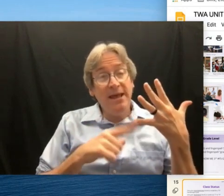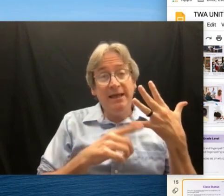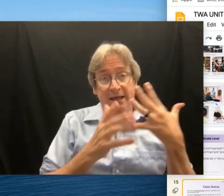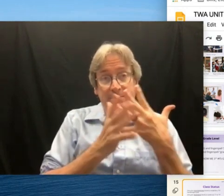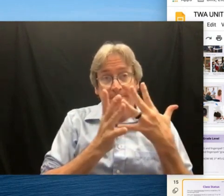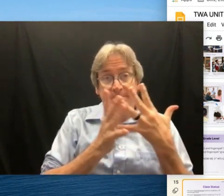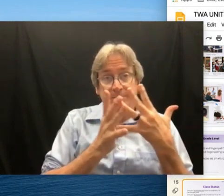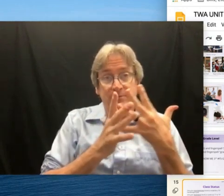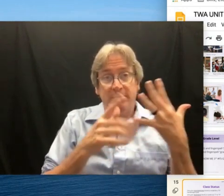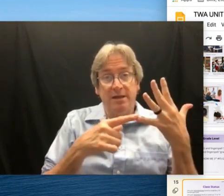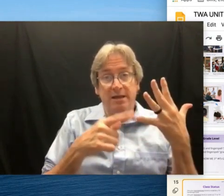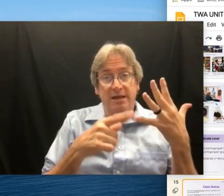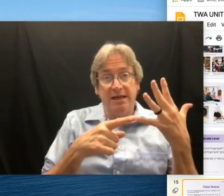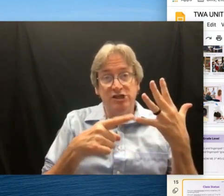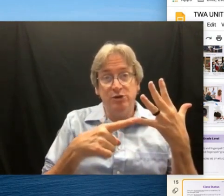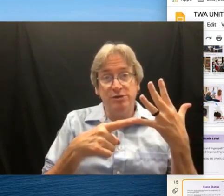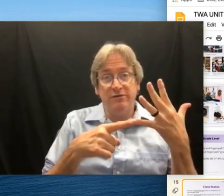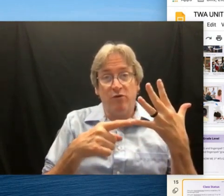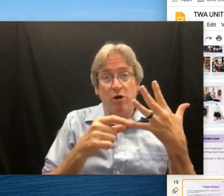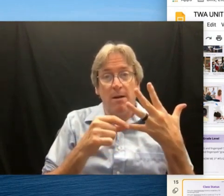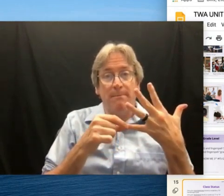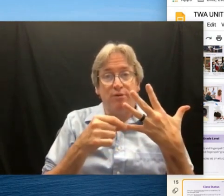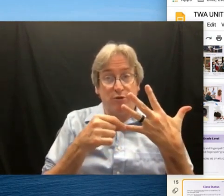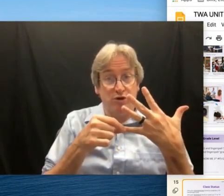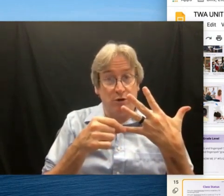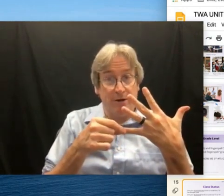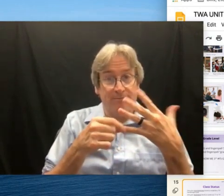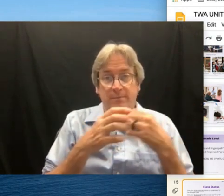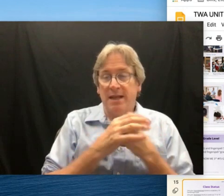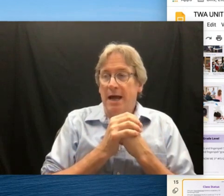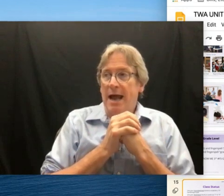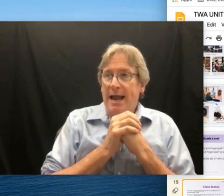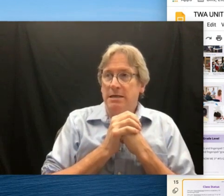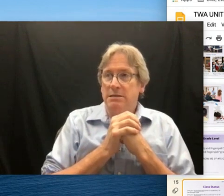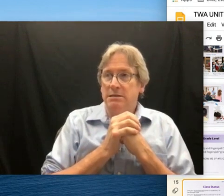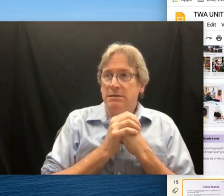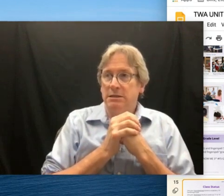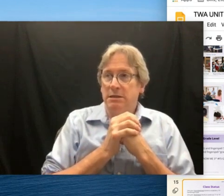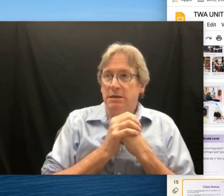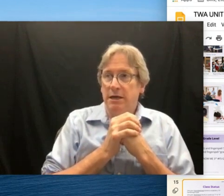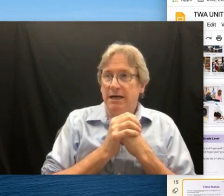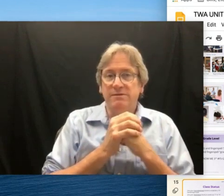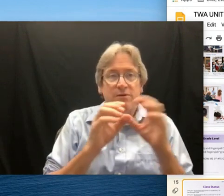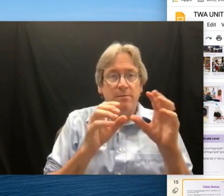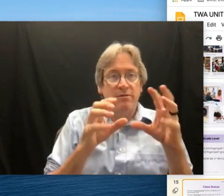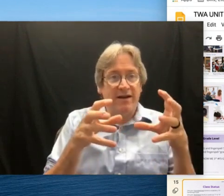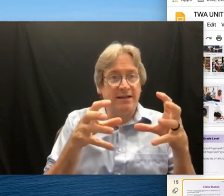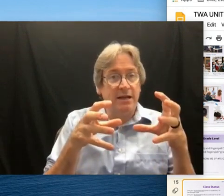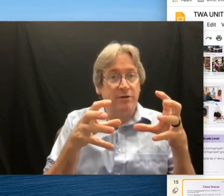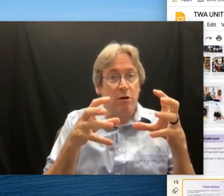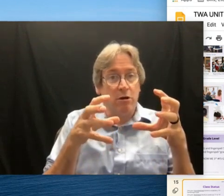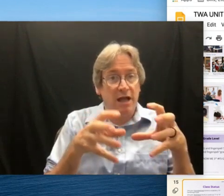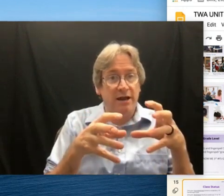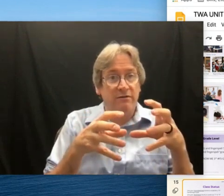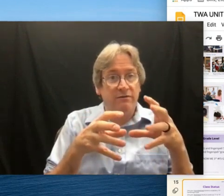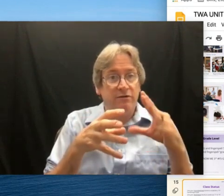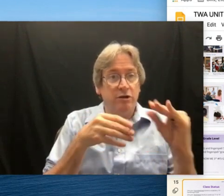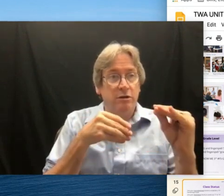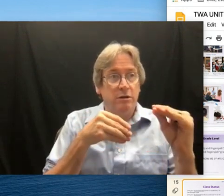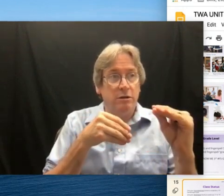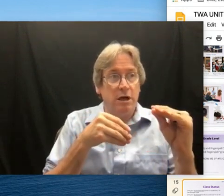The pinky is used for preparatory. And it comes from the fact that there are a